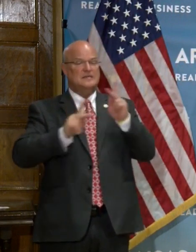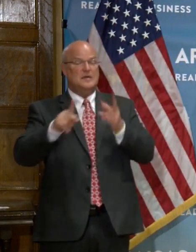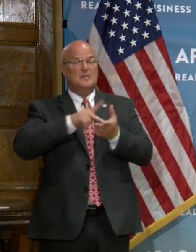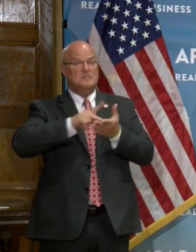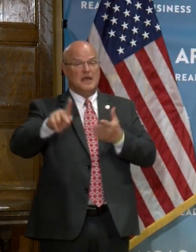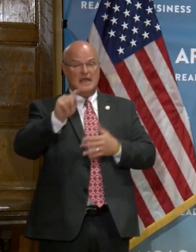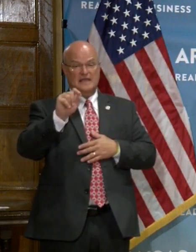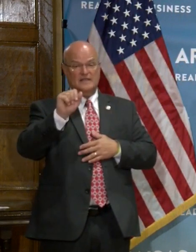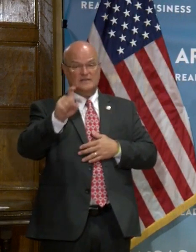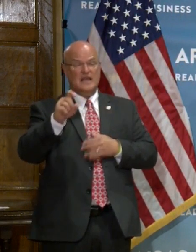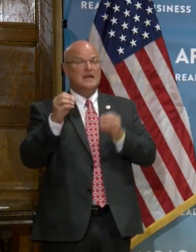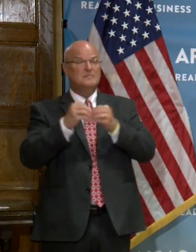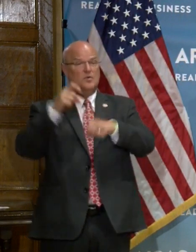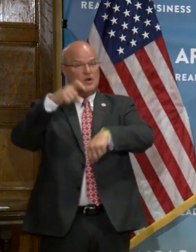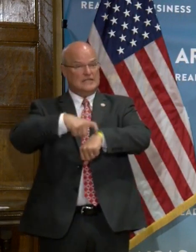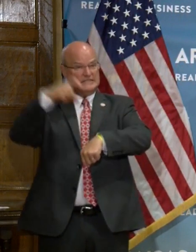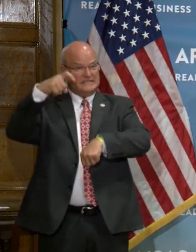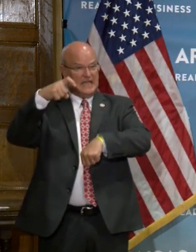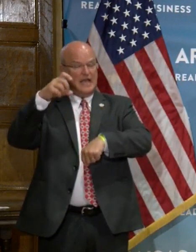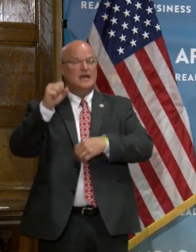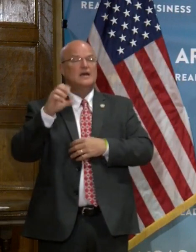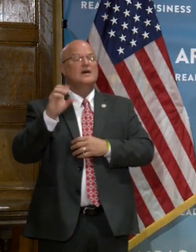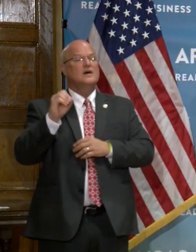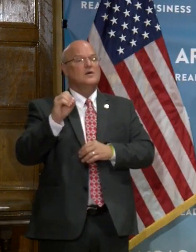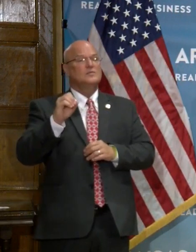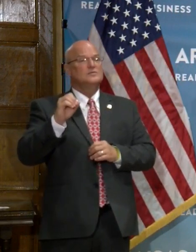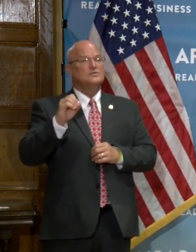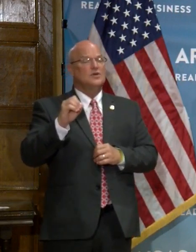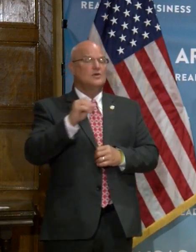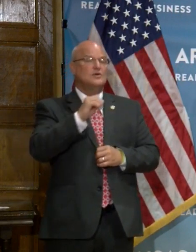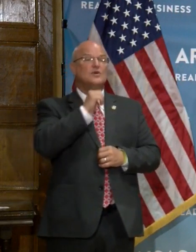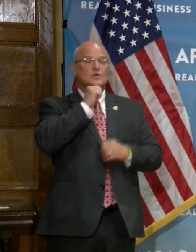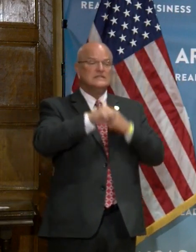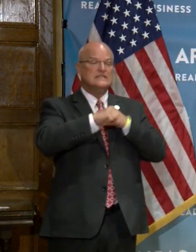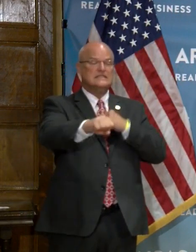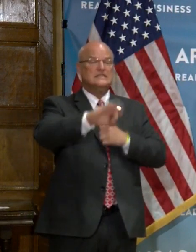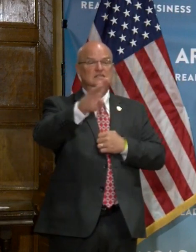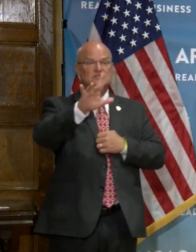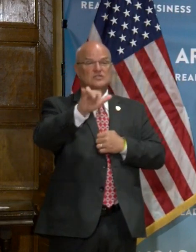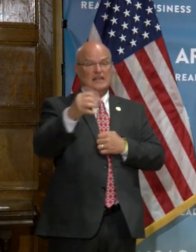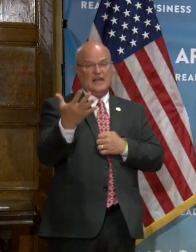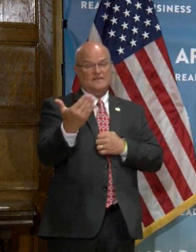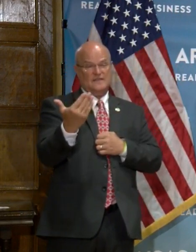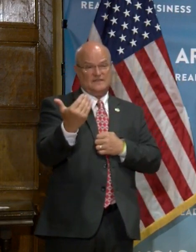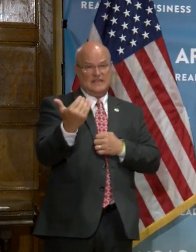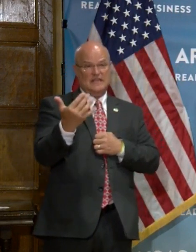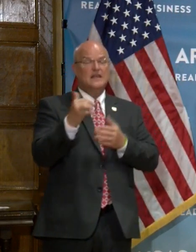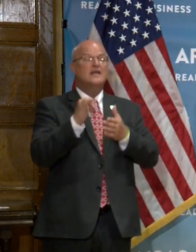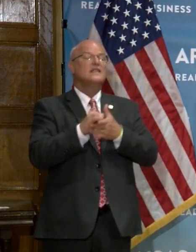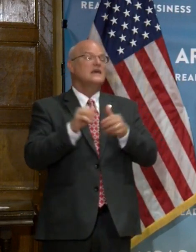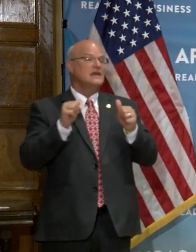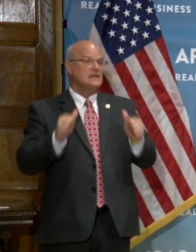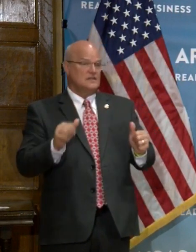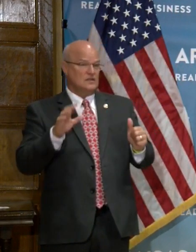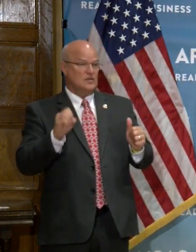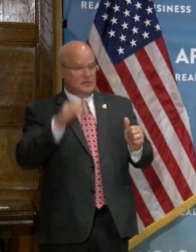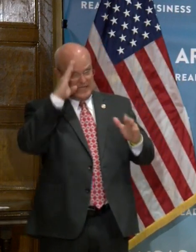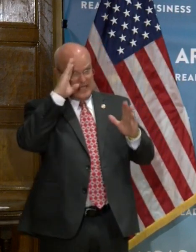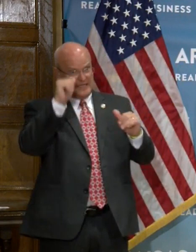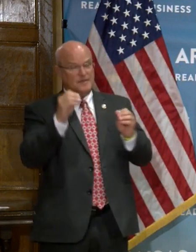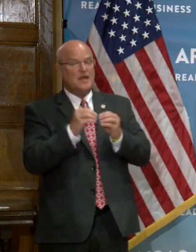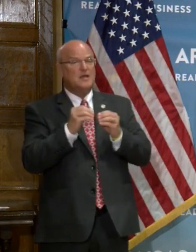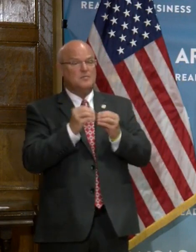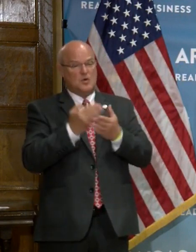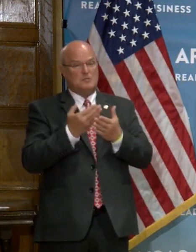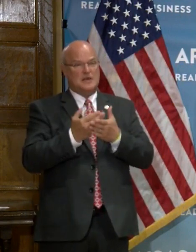their taxes more on time, and so it was extended July 15th, and so that could be, we expected